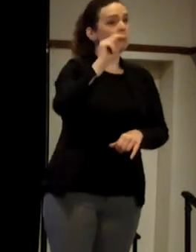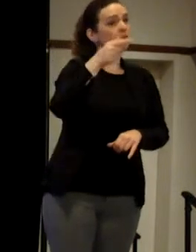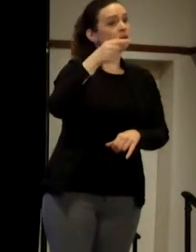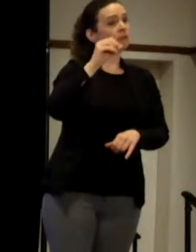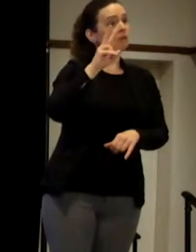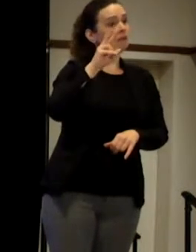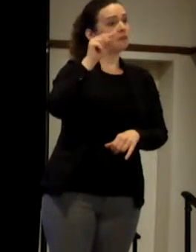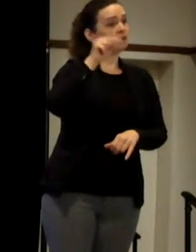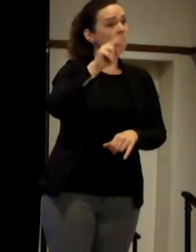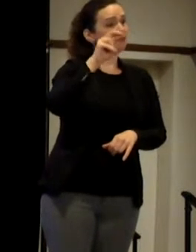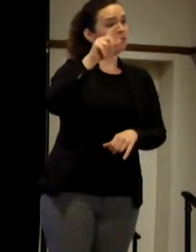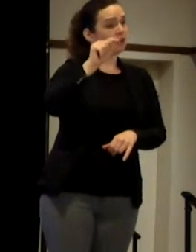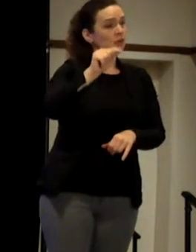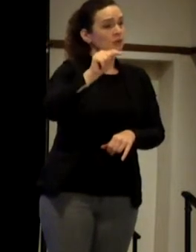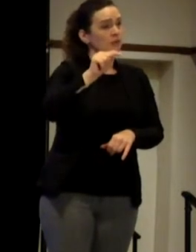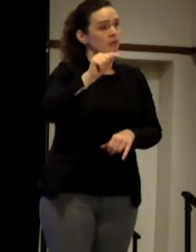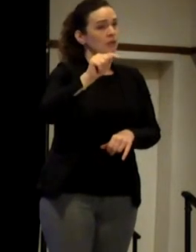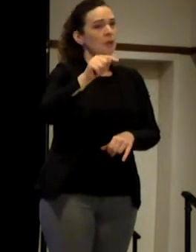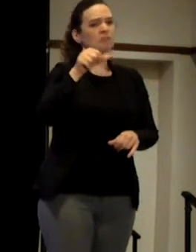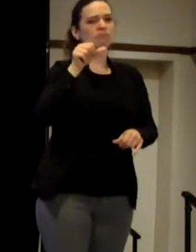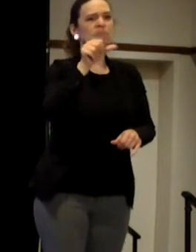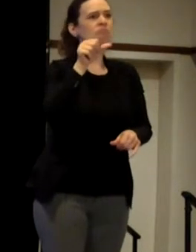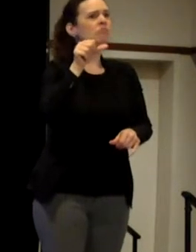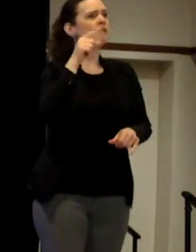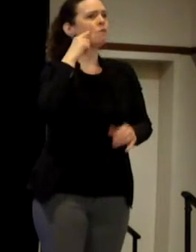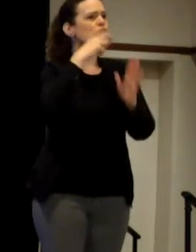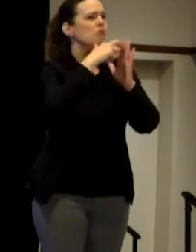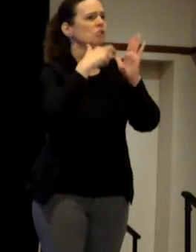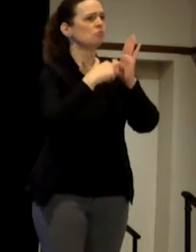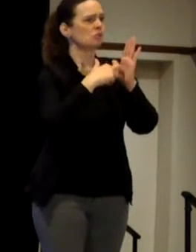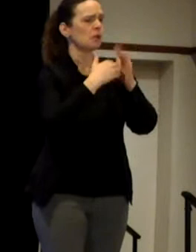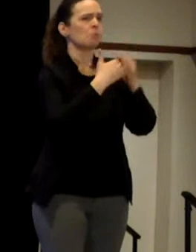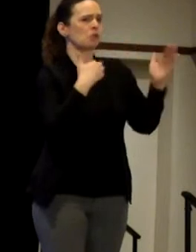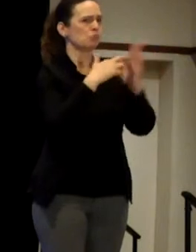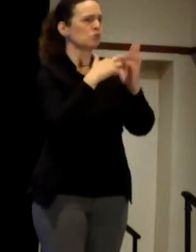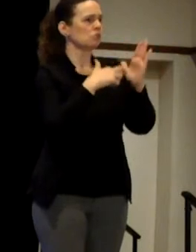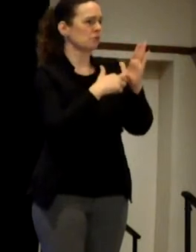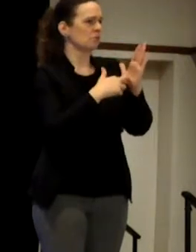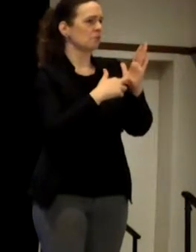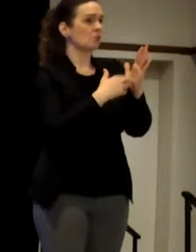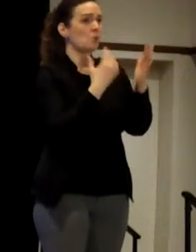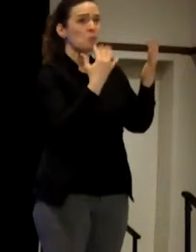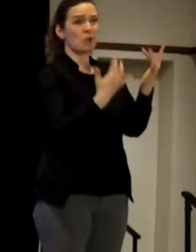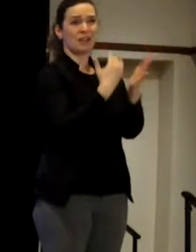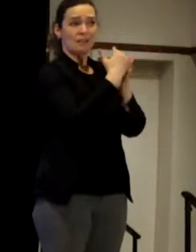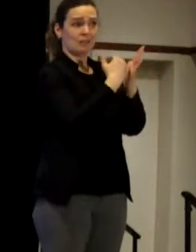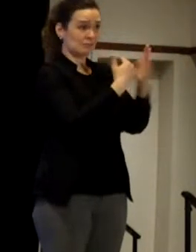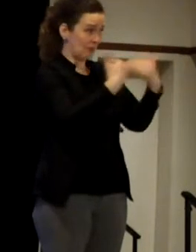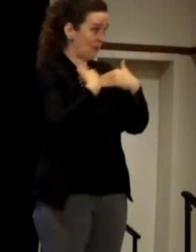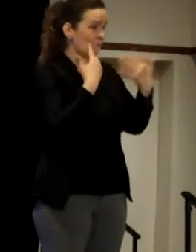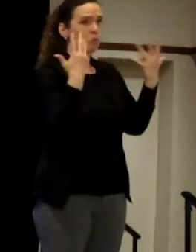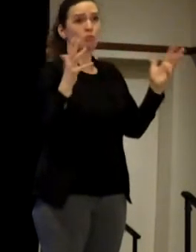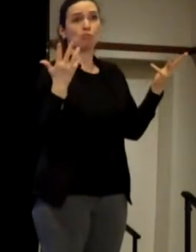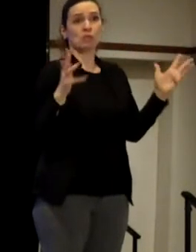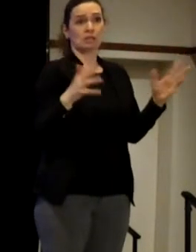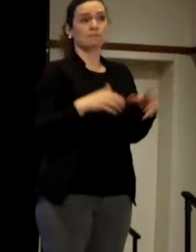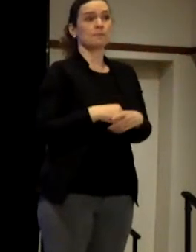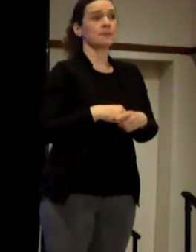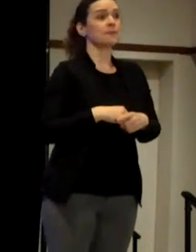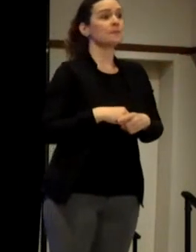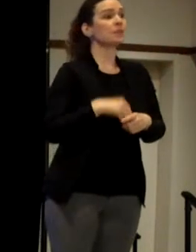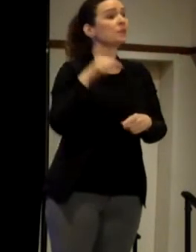we want to do that so that we have a waiting list. So right away with this group, if for some